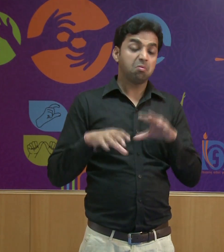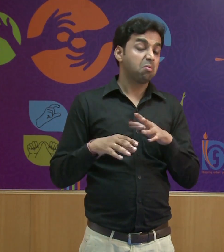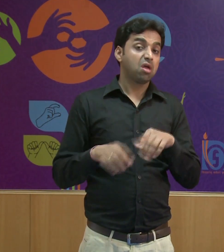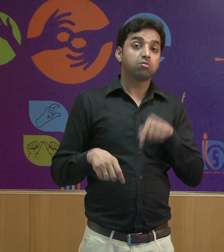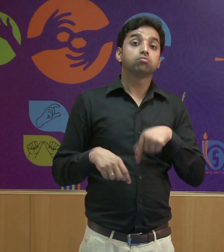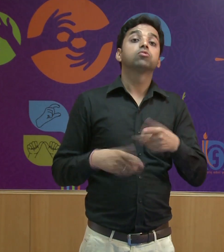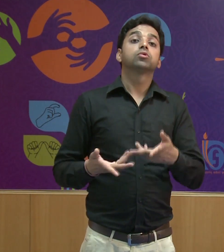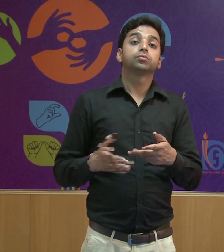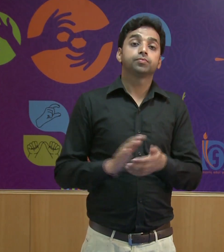Malaysia.